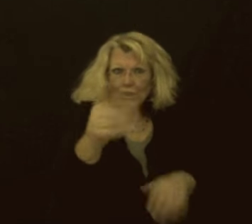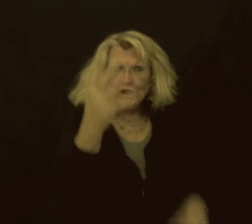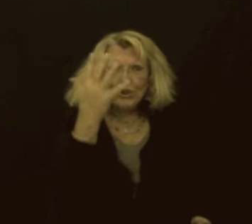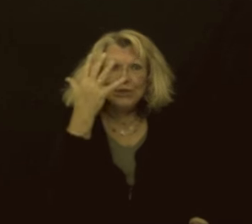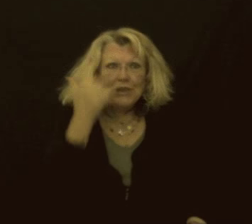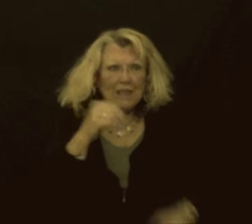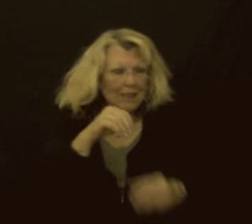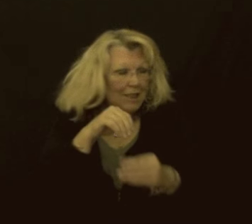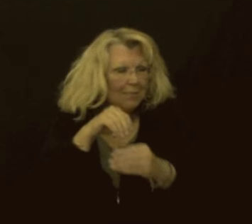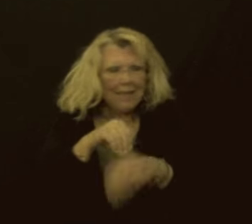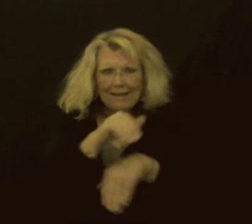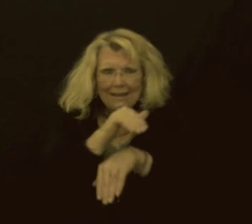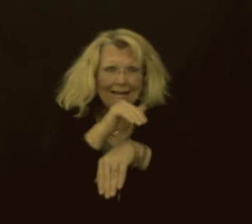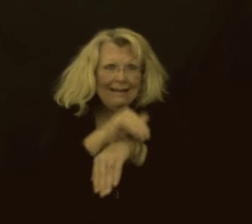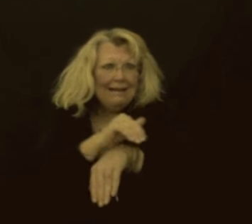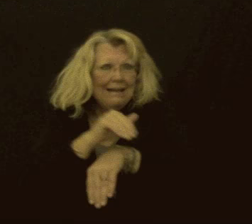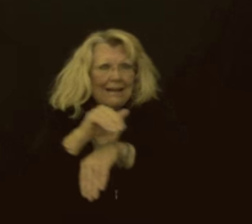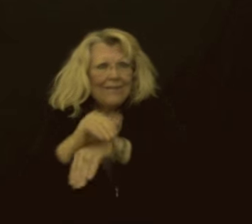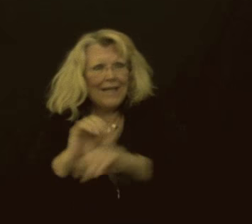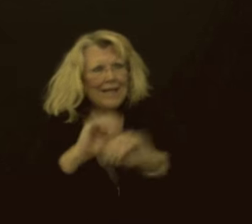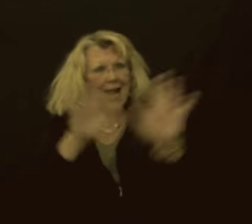you sleep in the evening light.